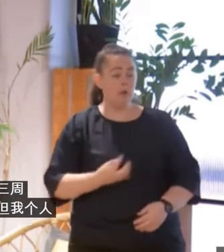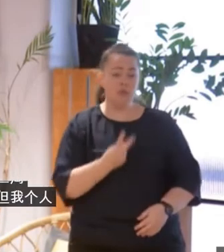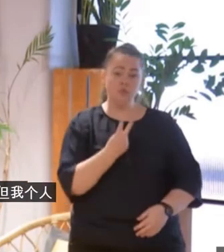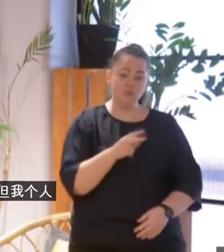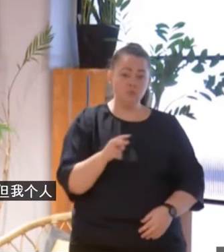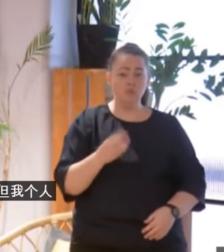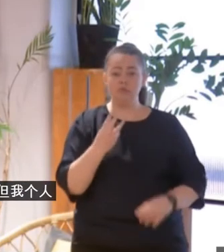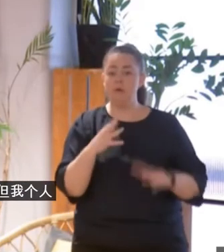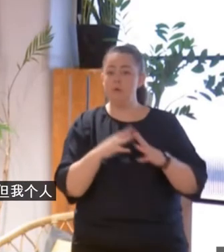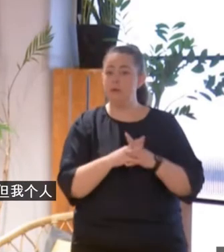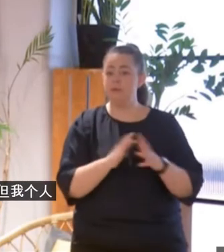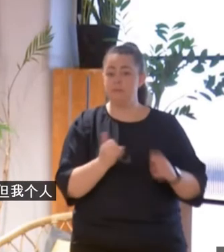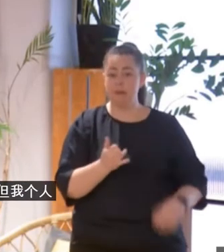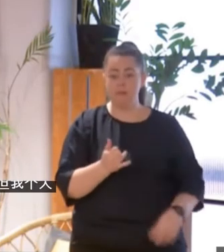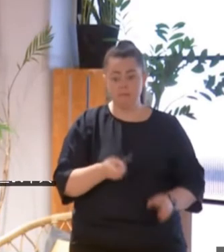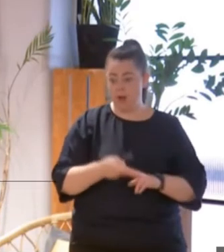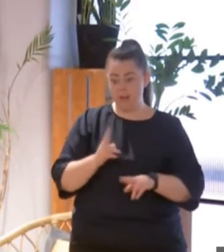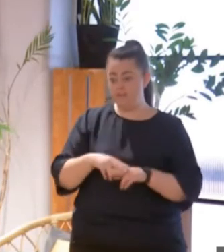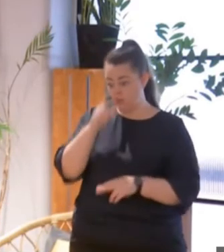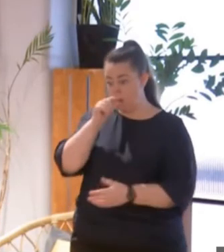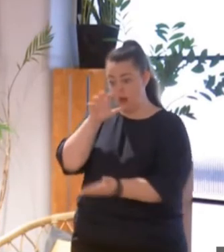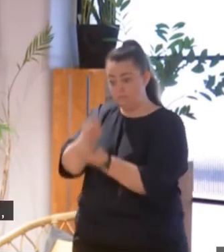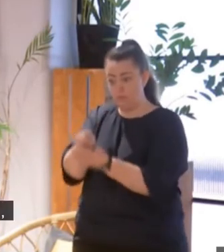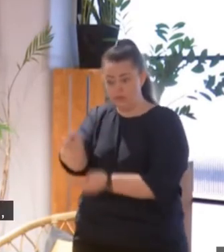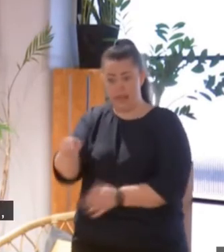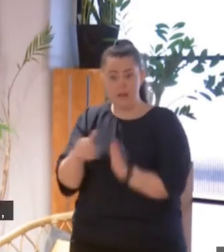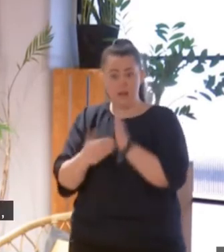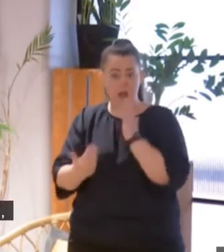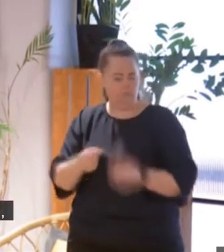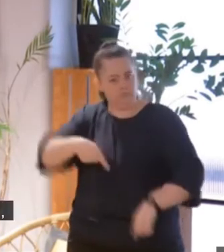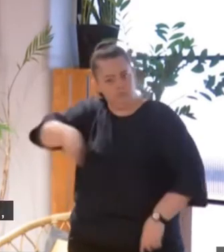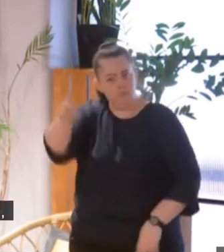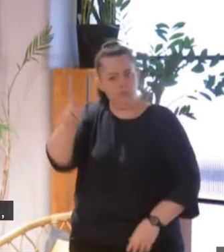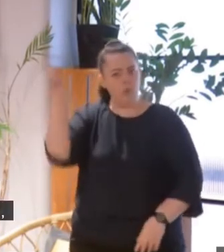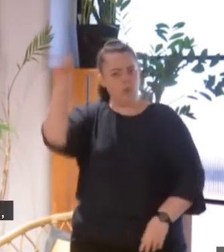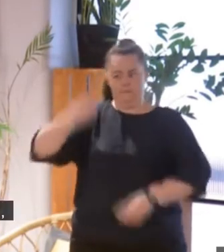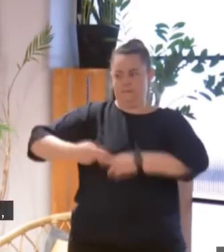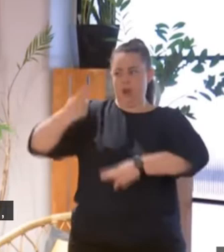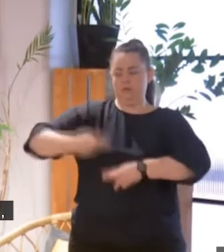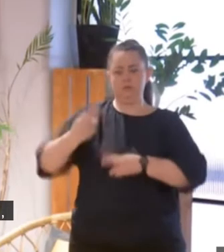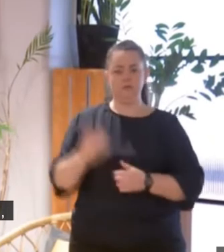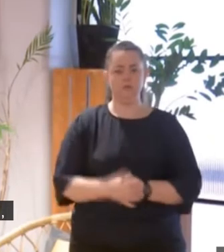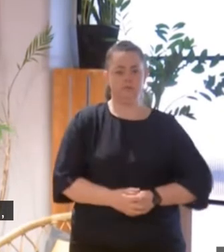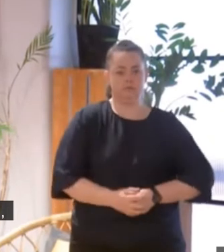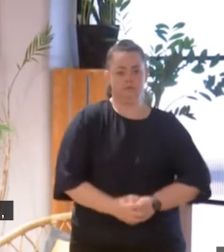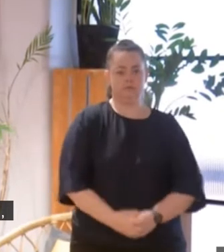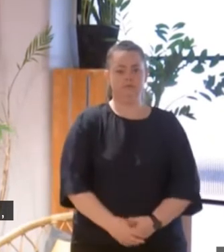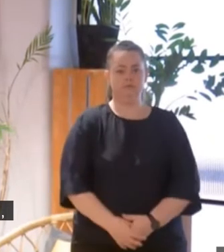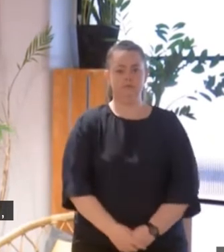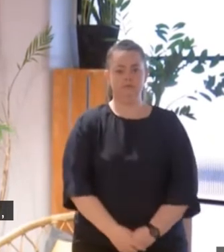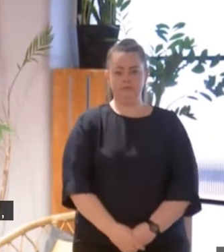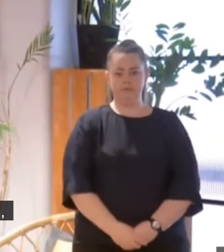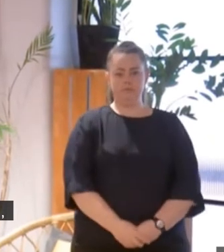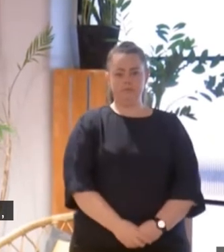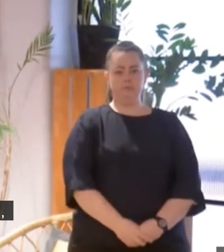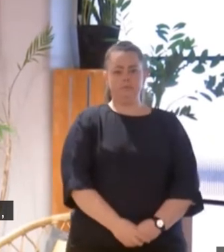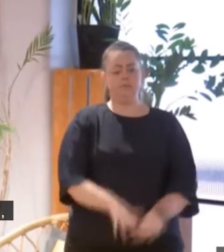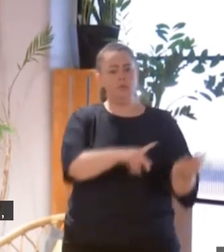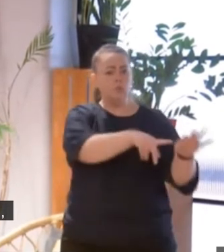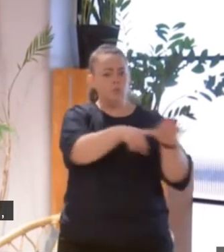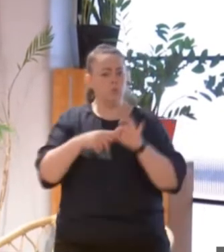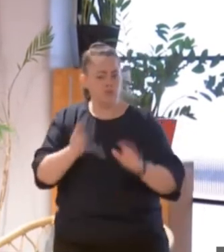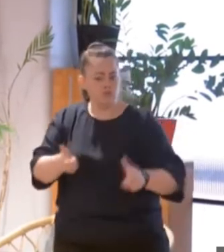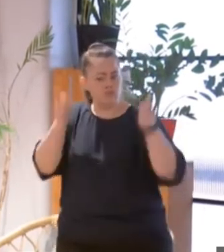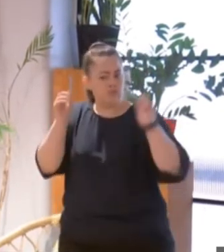But personally I would say to you, get it wherever you can and get it fast. Thank you. Minister. Your government's